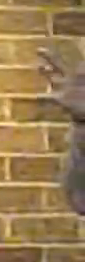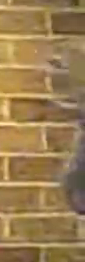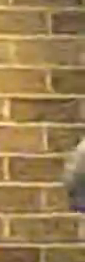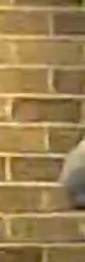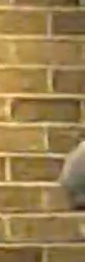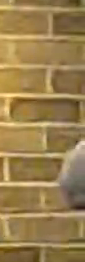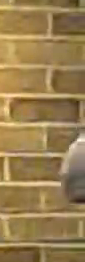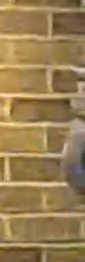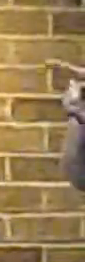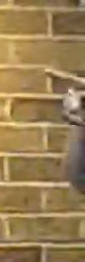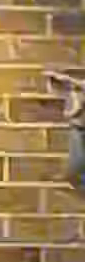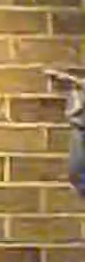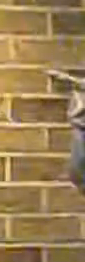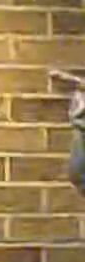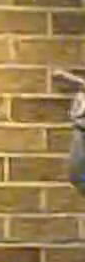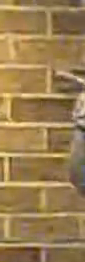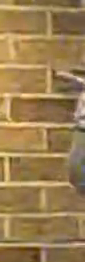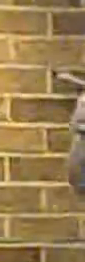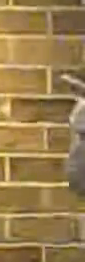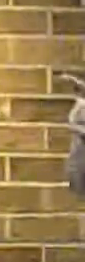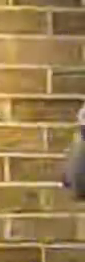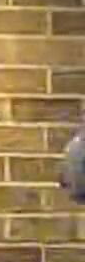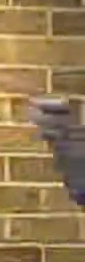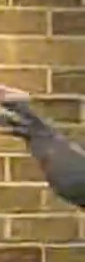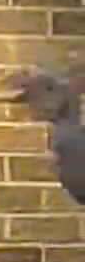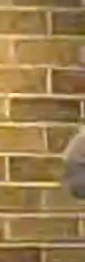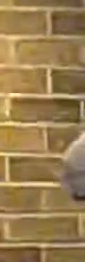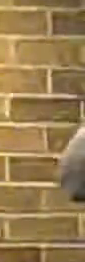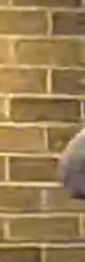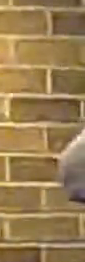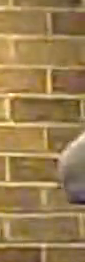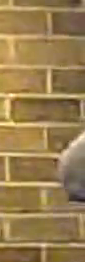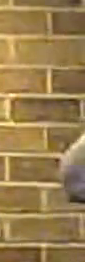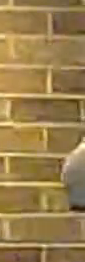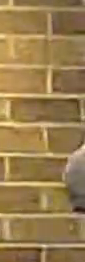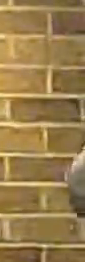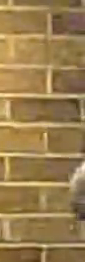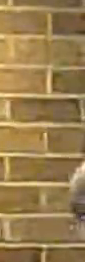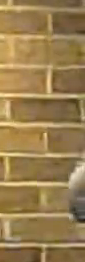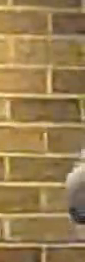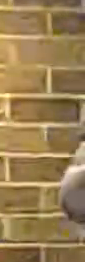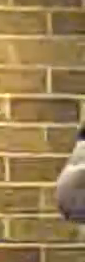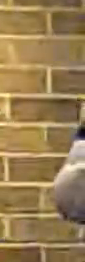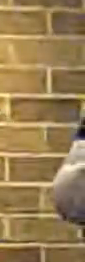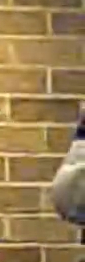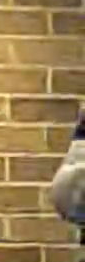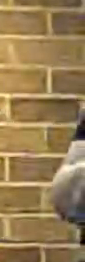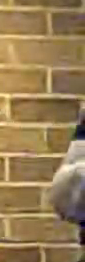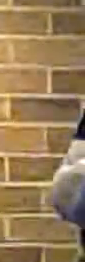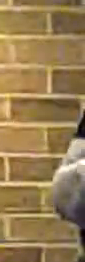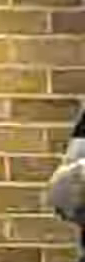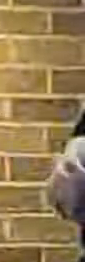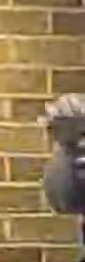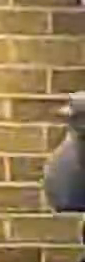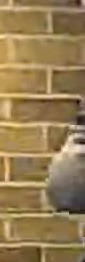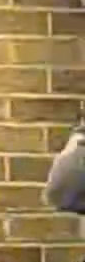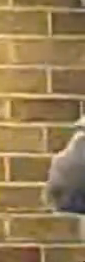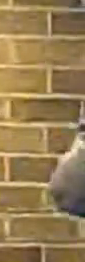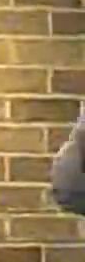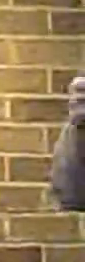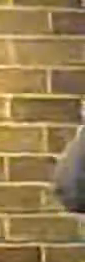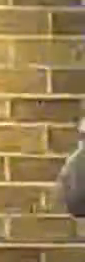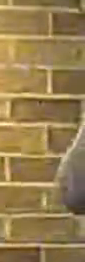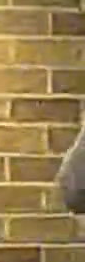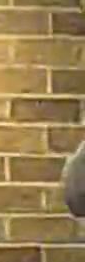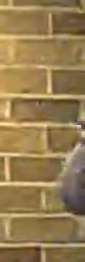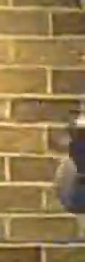Massey as an alternative site? And secondly, you haven't published yet the value of the